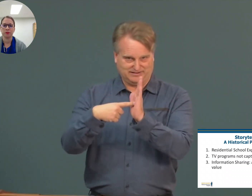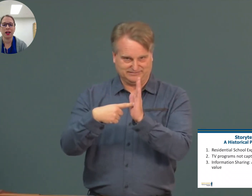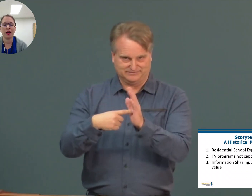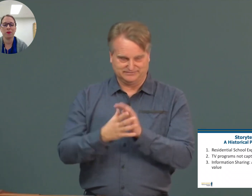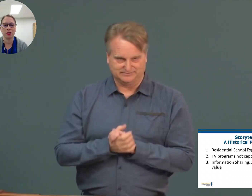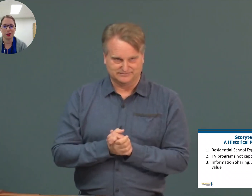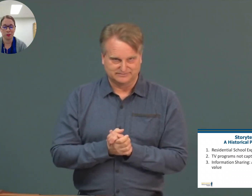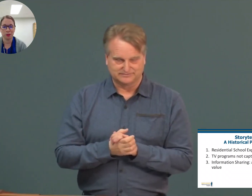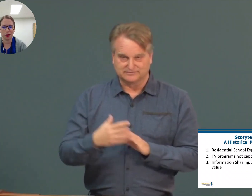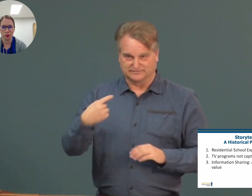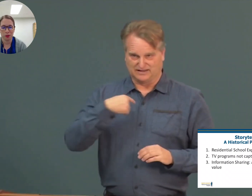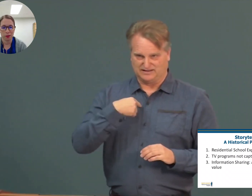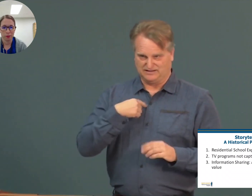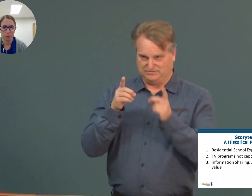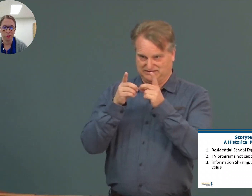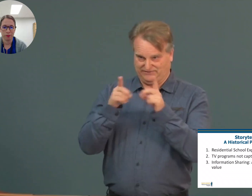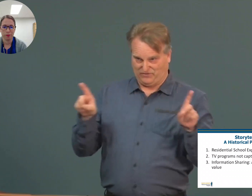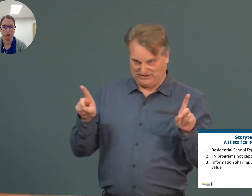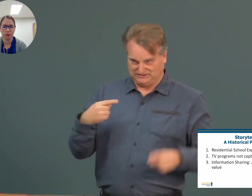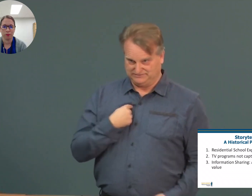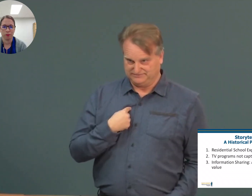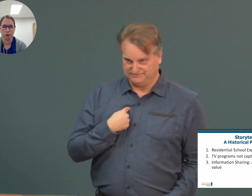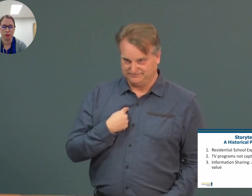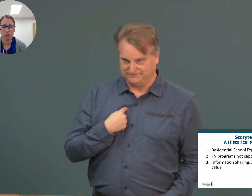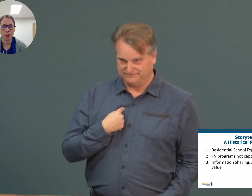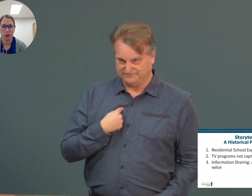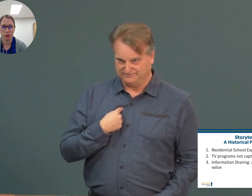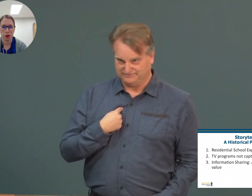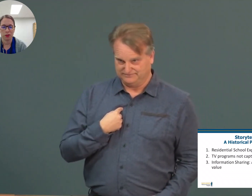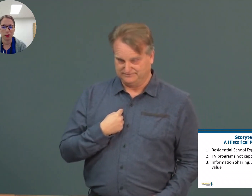I have one example to share with you. I'm divorced.